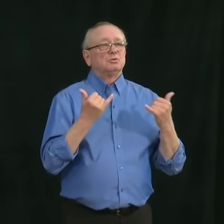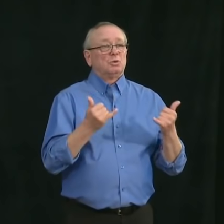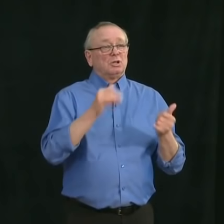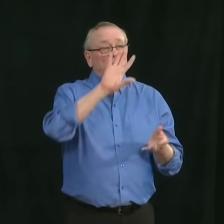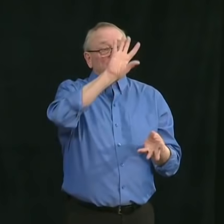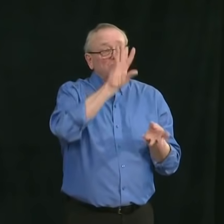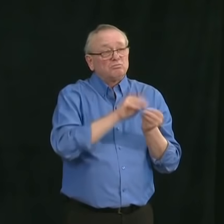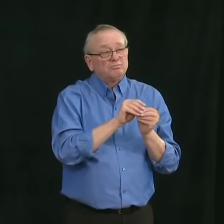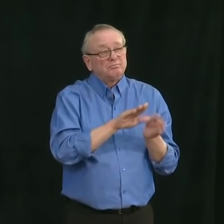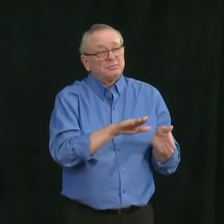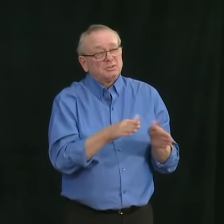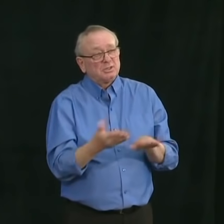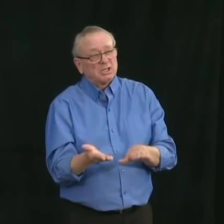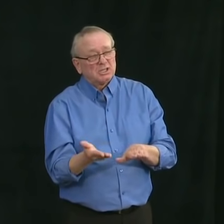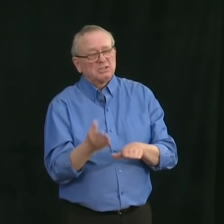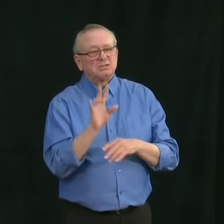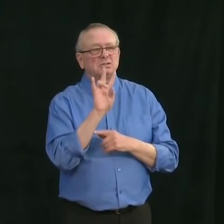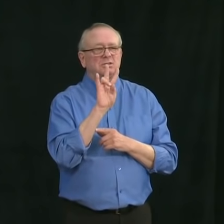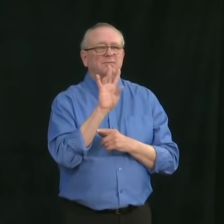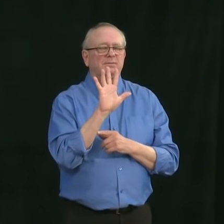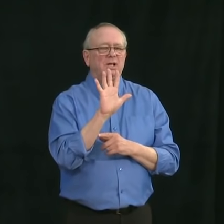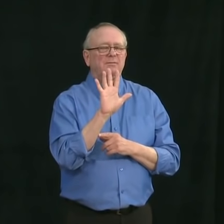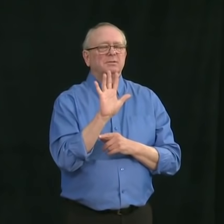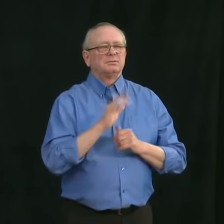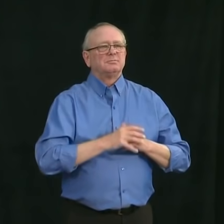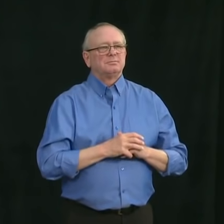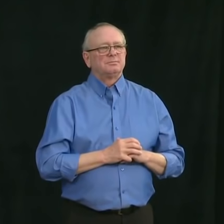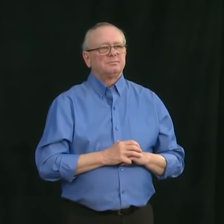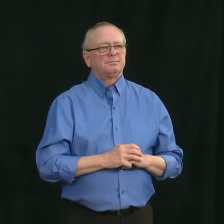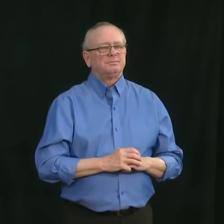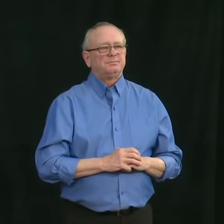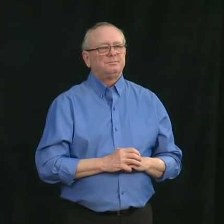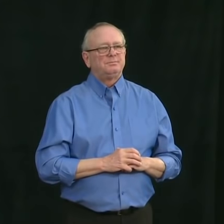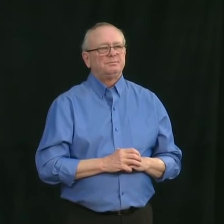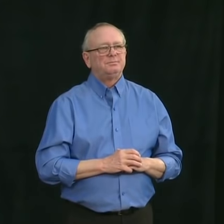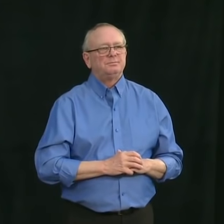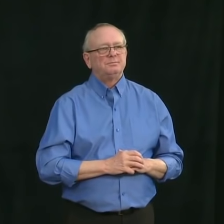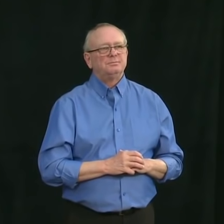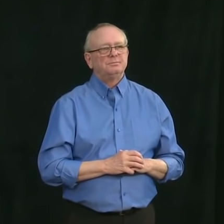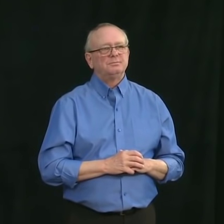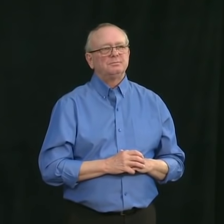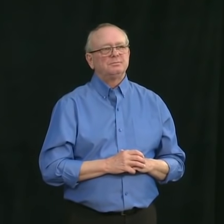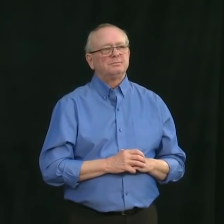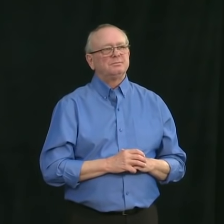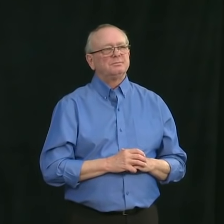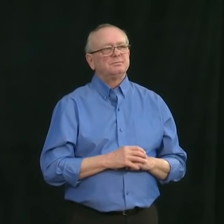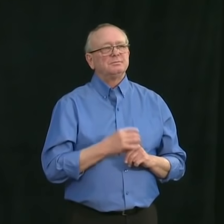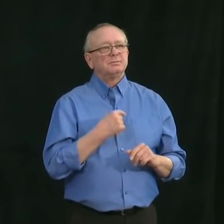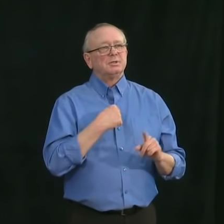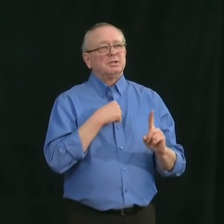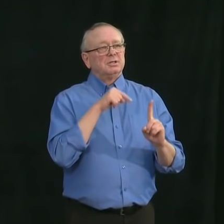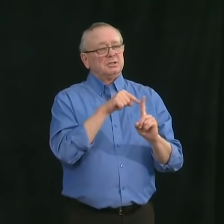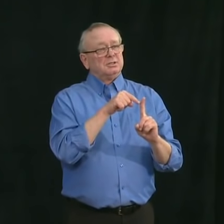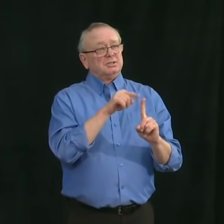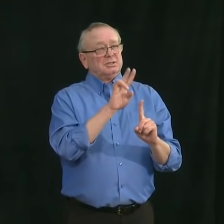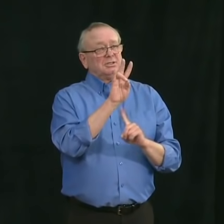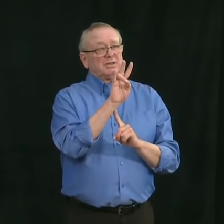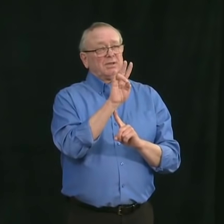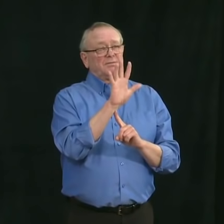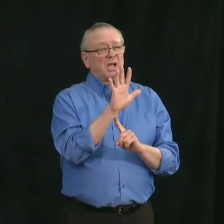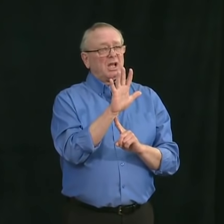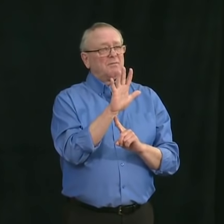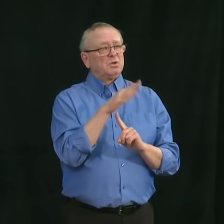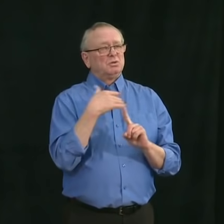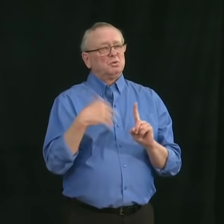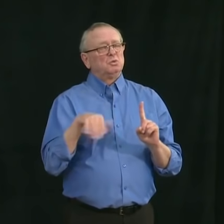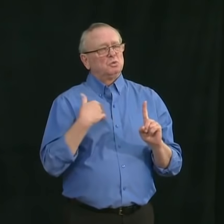lost to 75. I do not want this number of deaths to become just one more statistic. The same is true of all